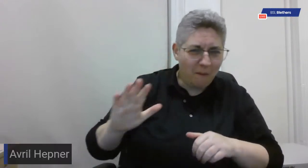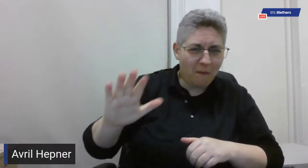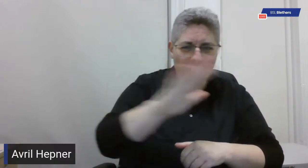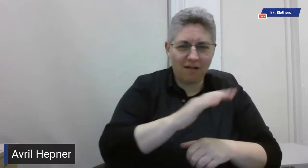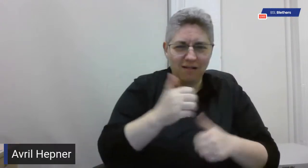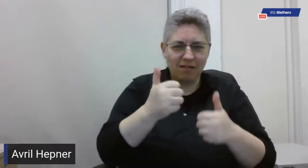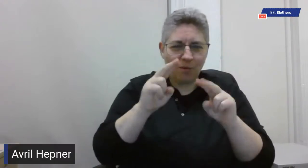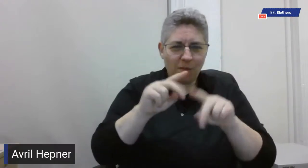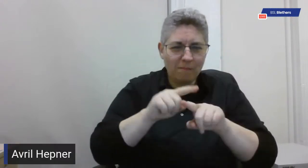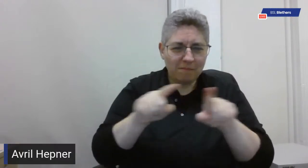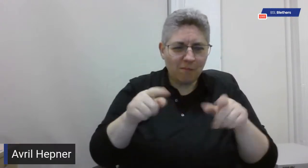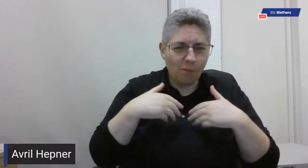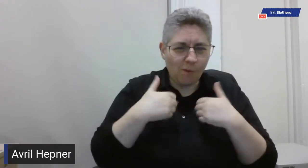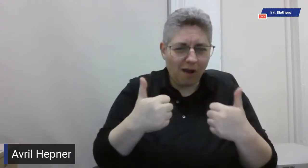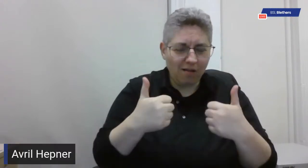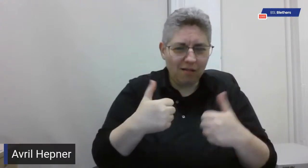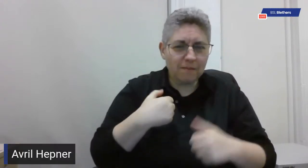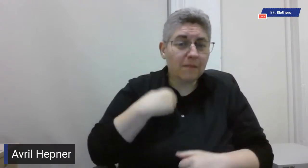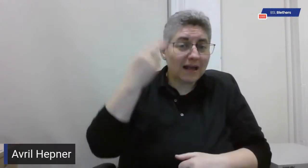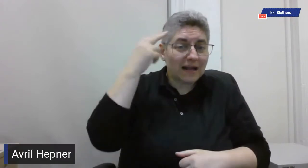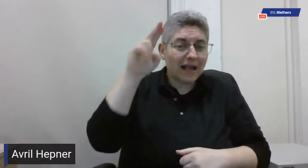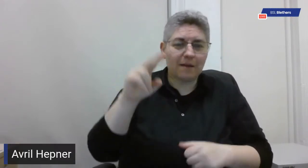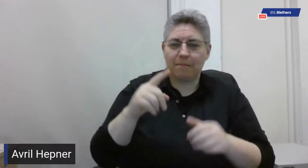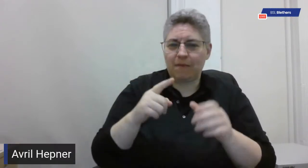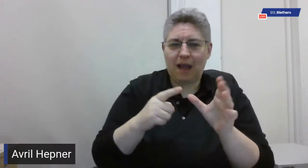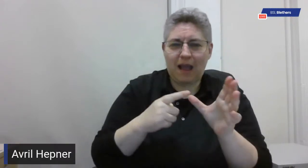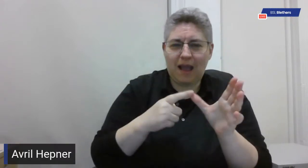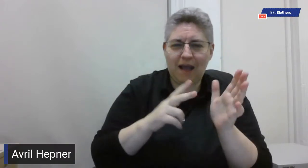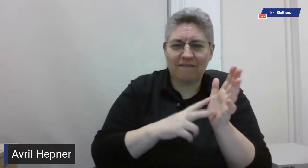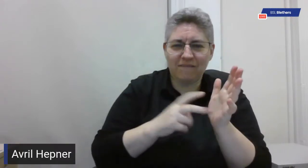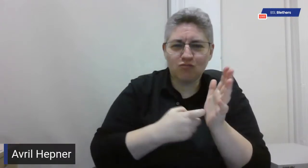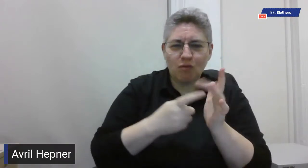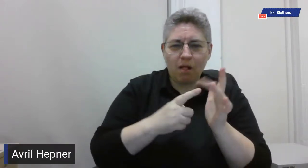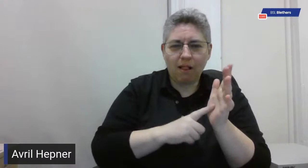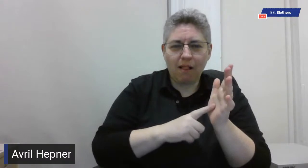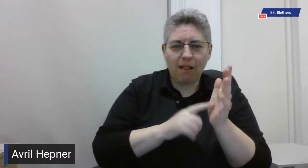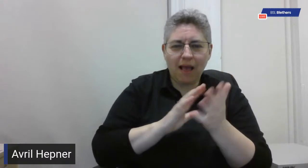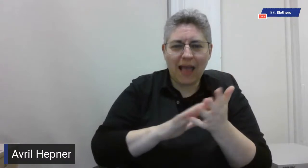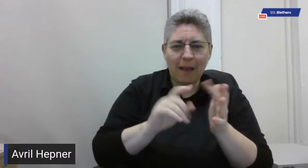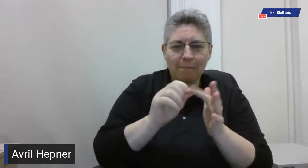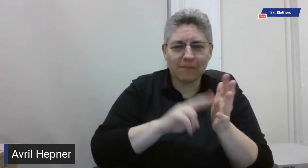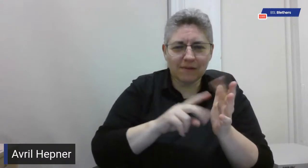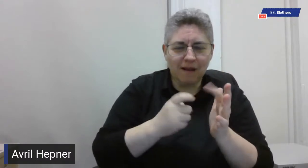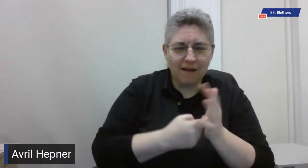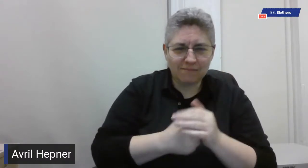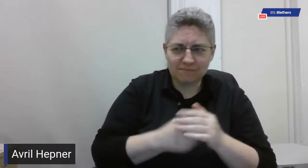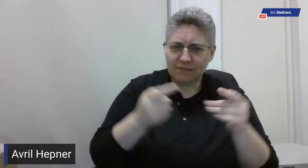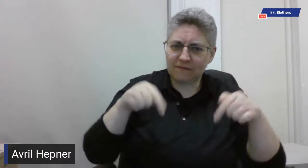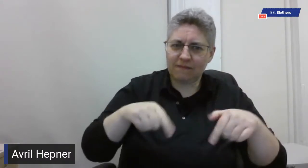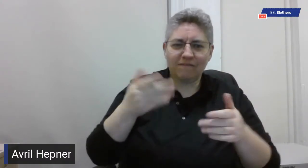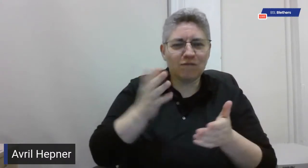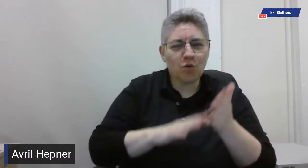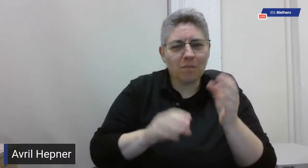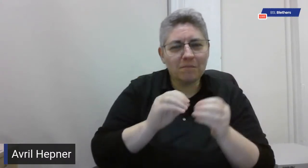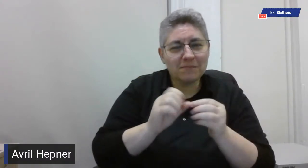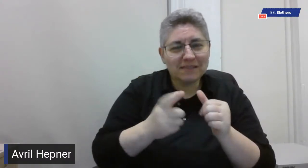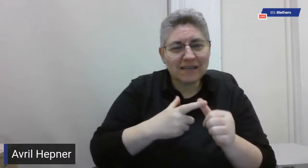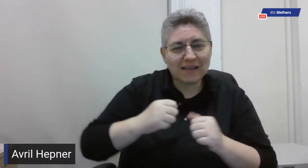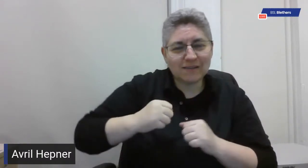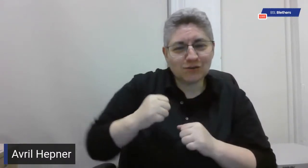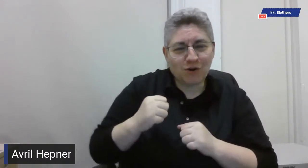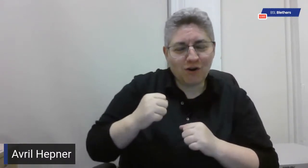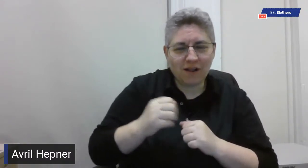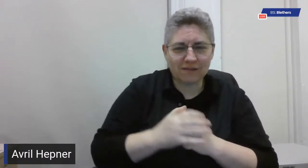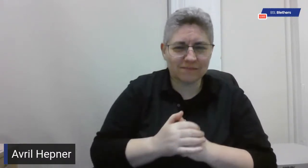Hello. Hello, everyone. Hope everyone is well. I'm Avril Hepner